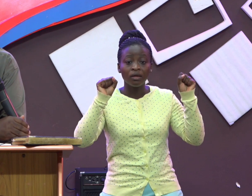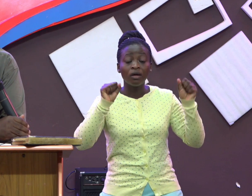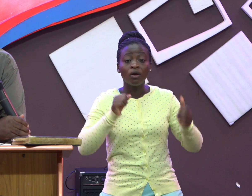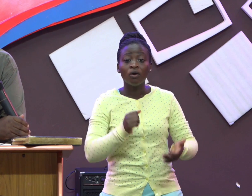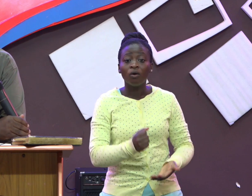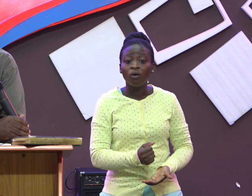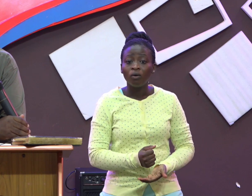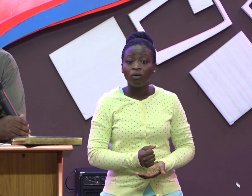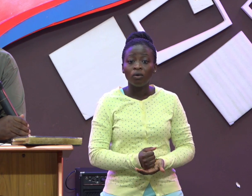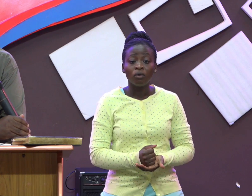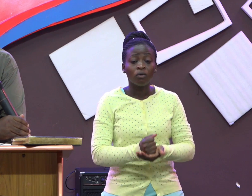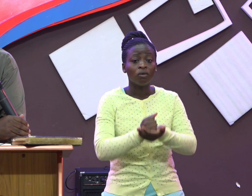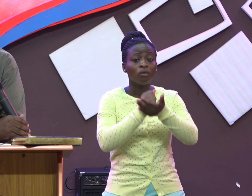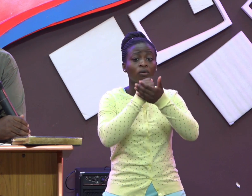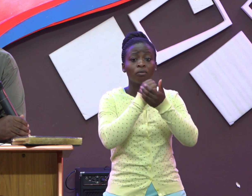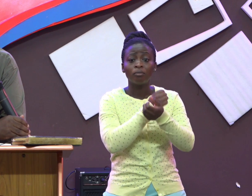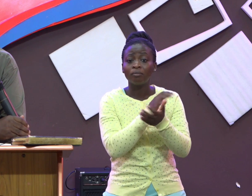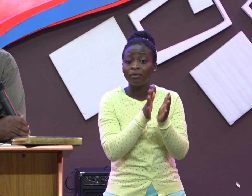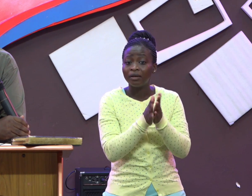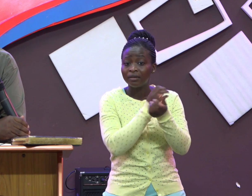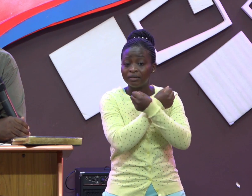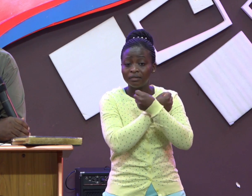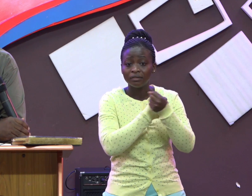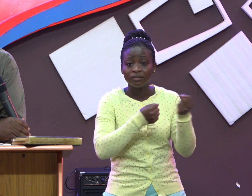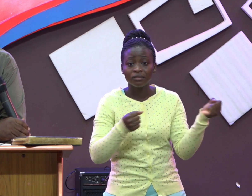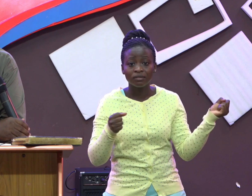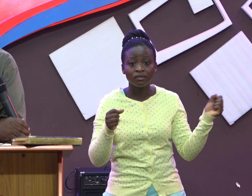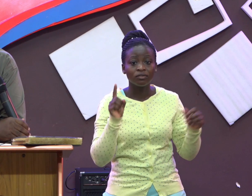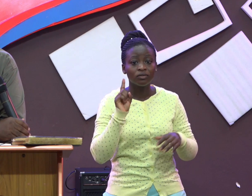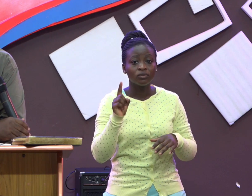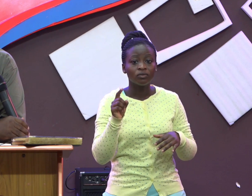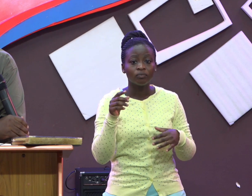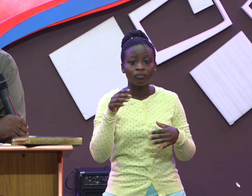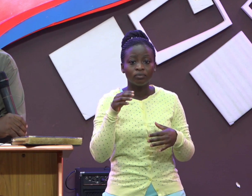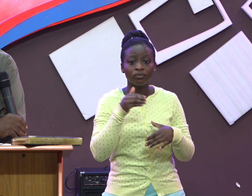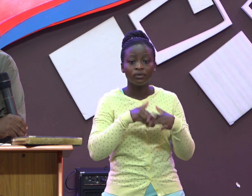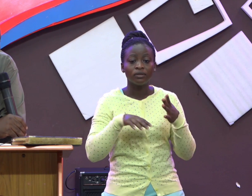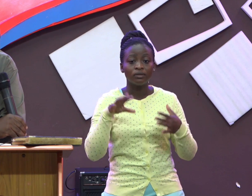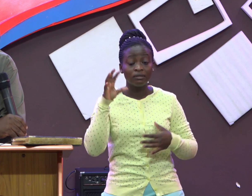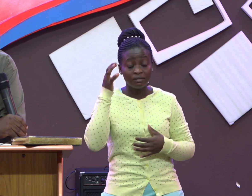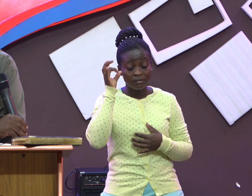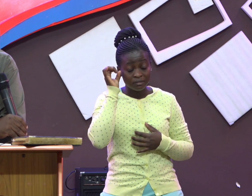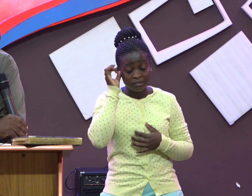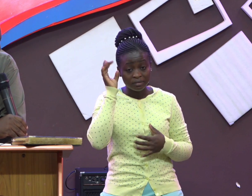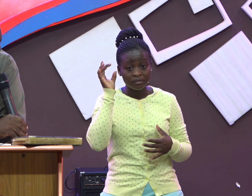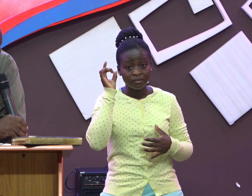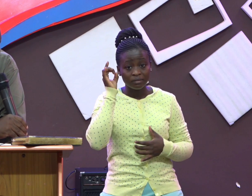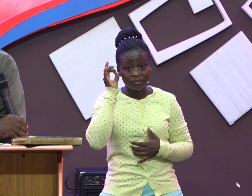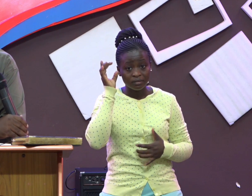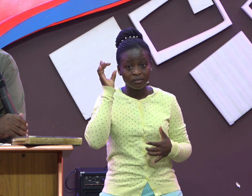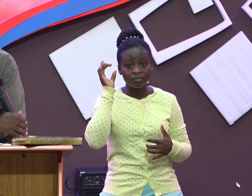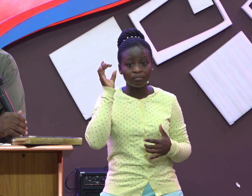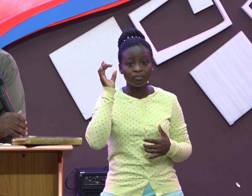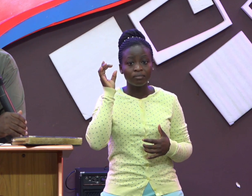saves so much among other diseases. Proverbs 18:14. A strong spirit, a man's